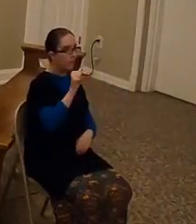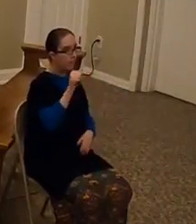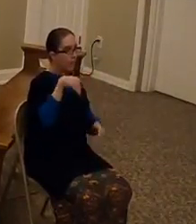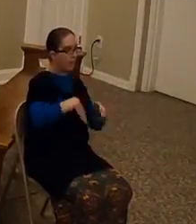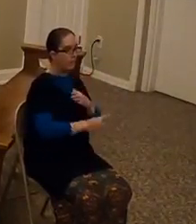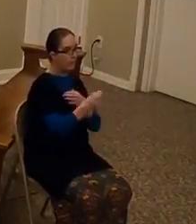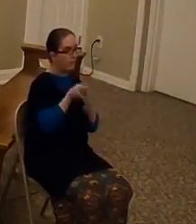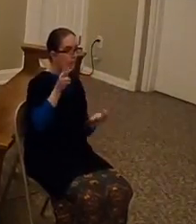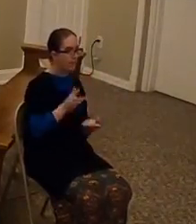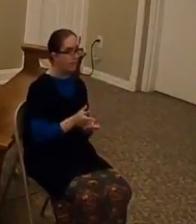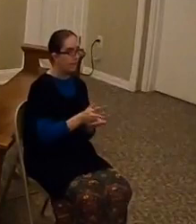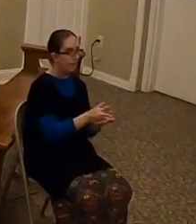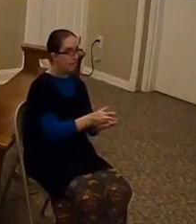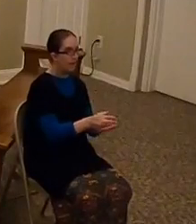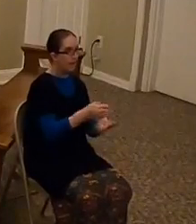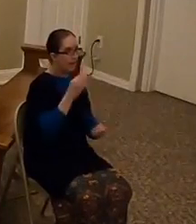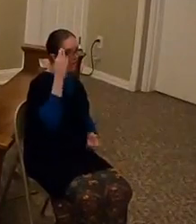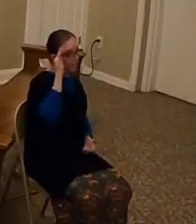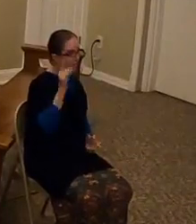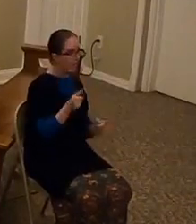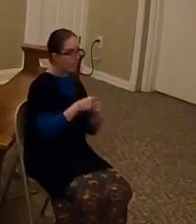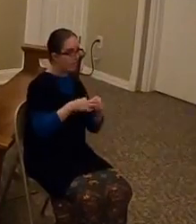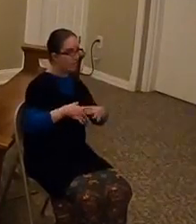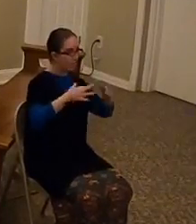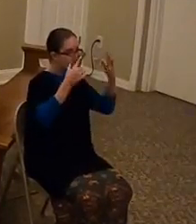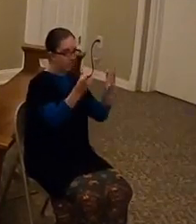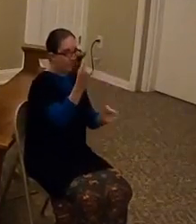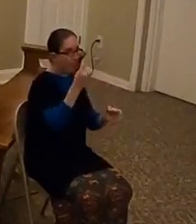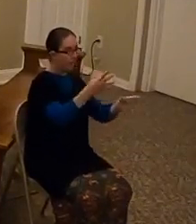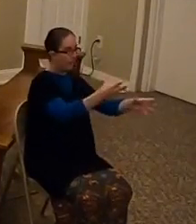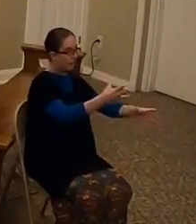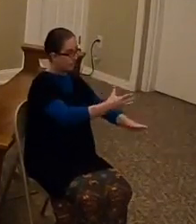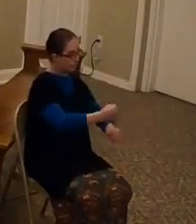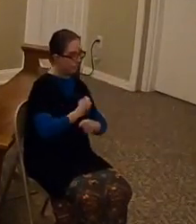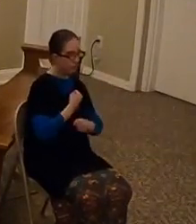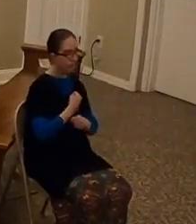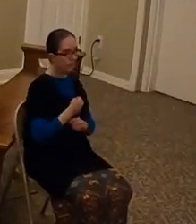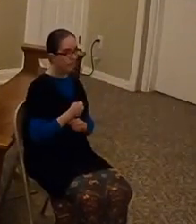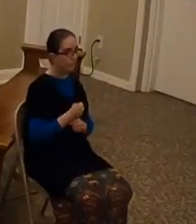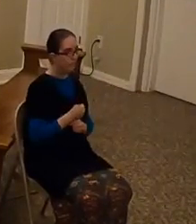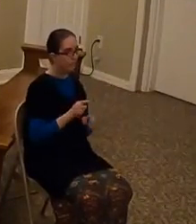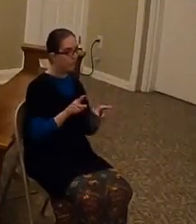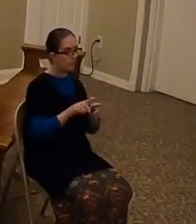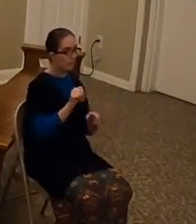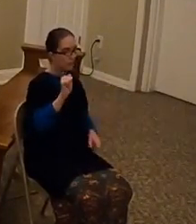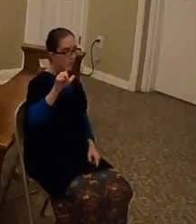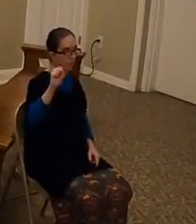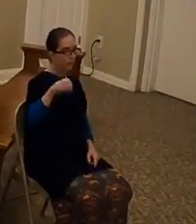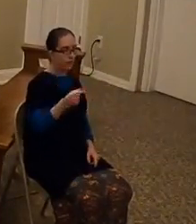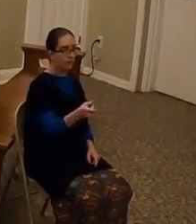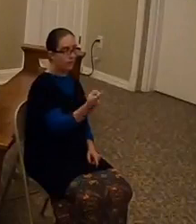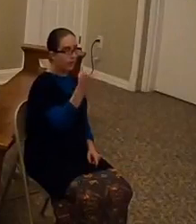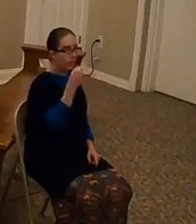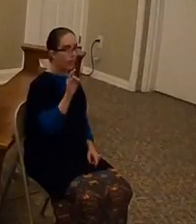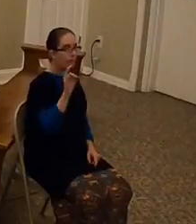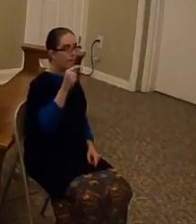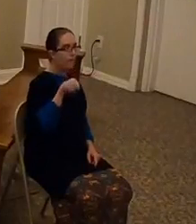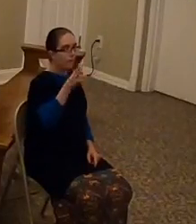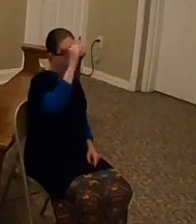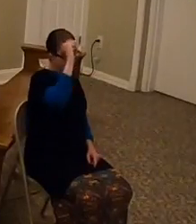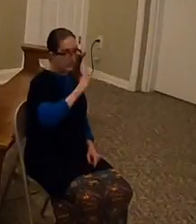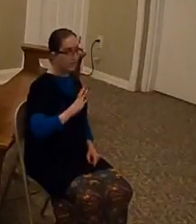the ark, and knew not until the flood came and took them all away, so shall also the coming of the Son of Man